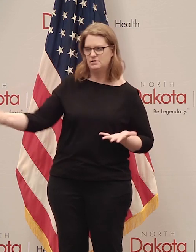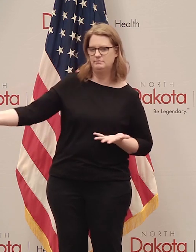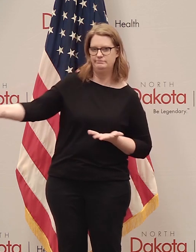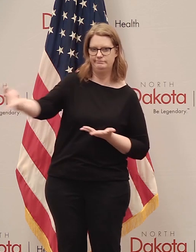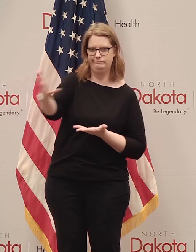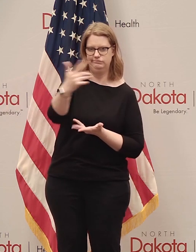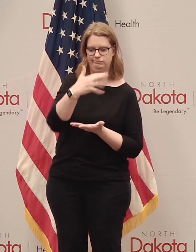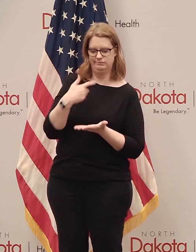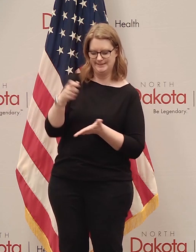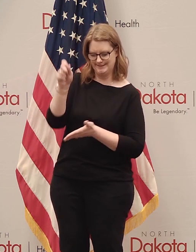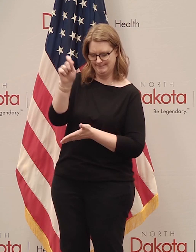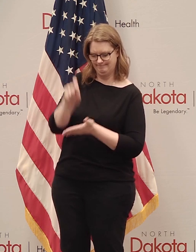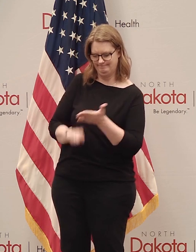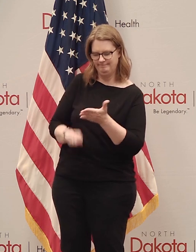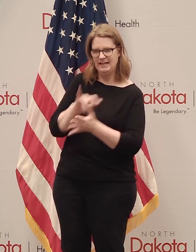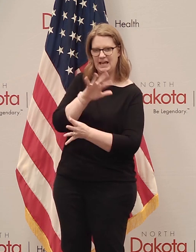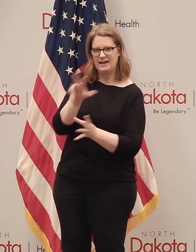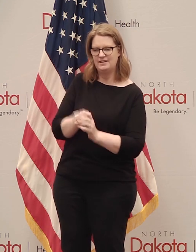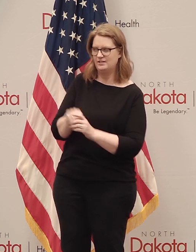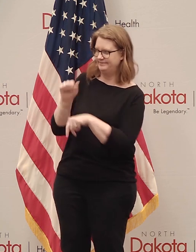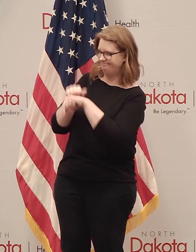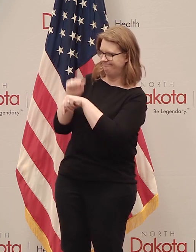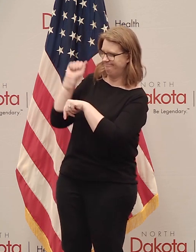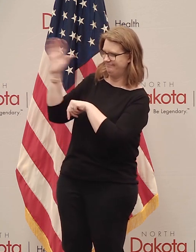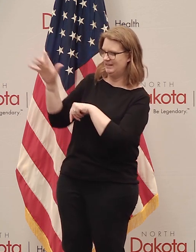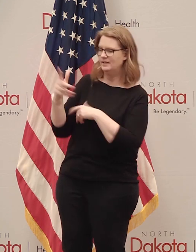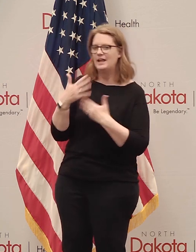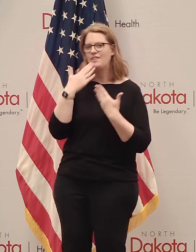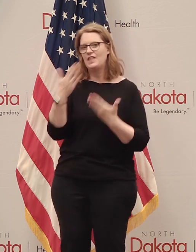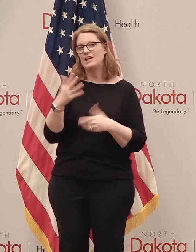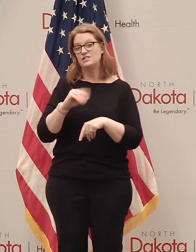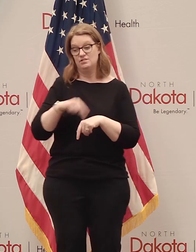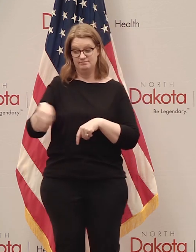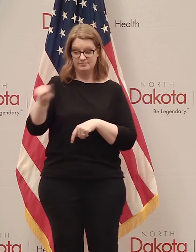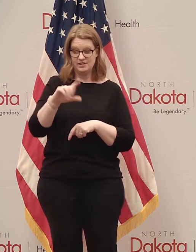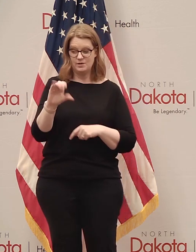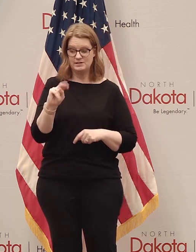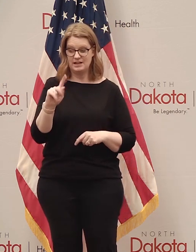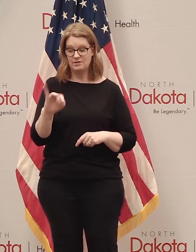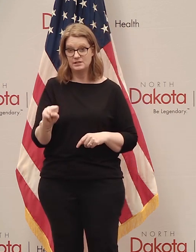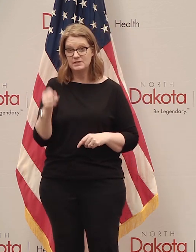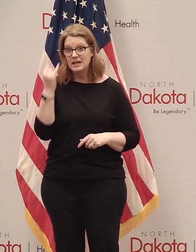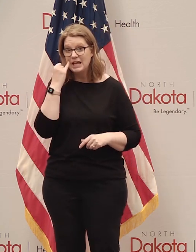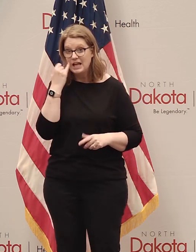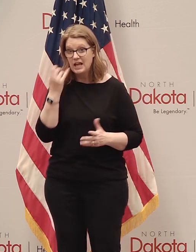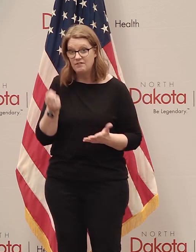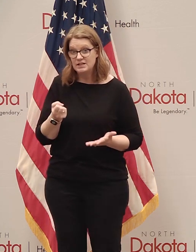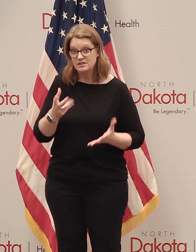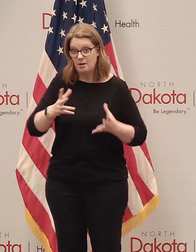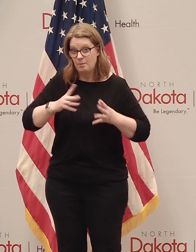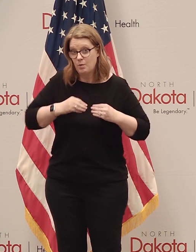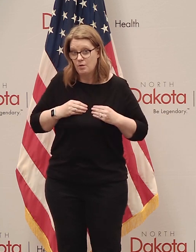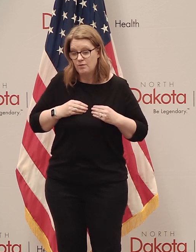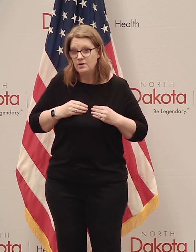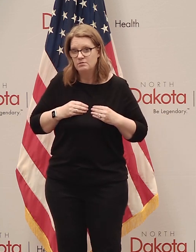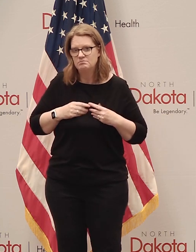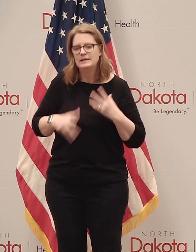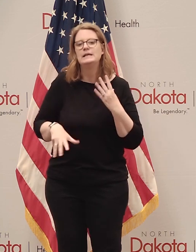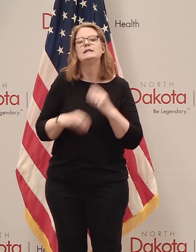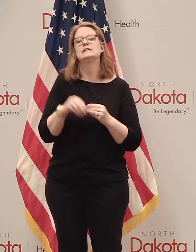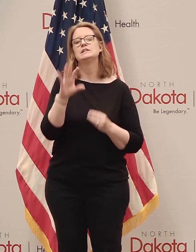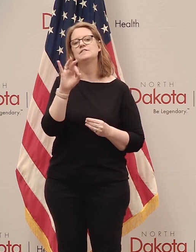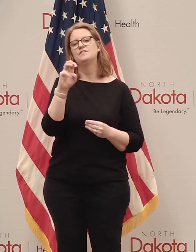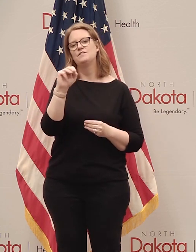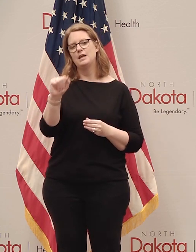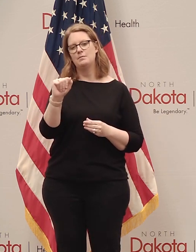strong request. So thank you to all those affected counties. If granted, this declaration would unlock additional FEMA public